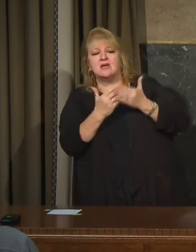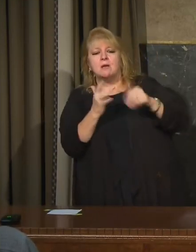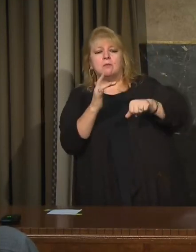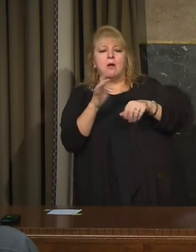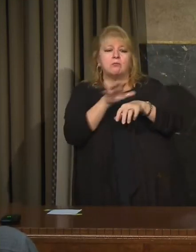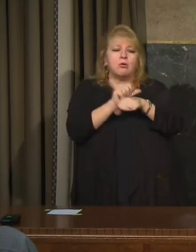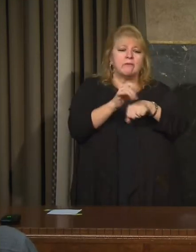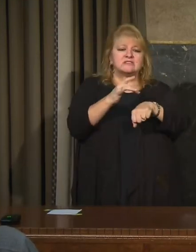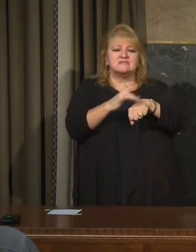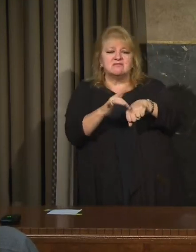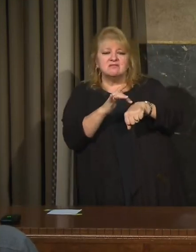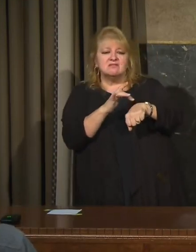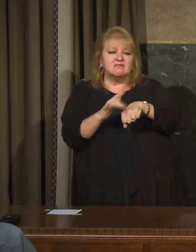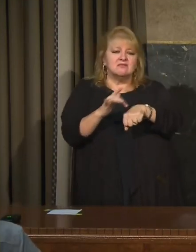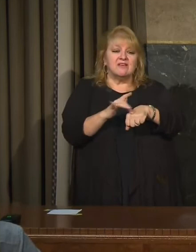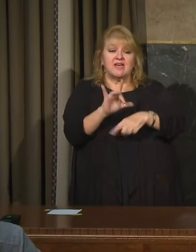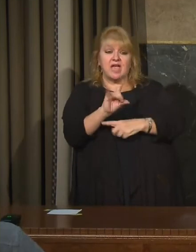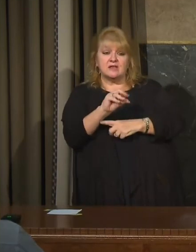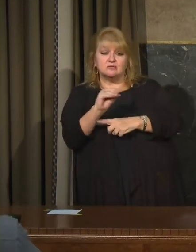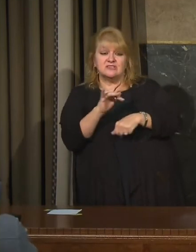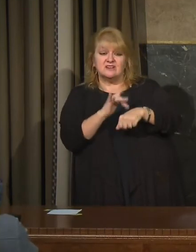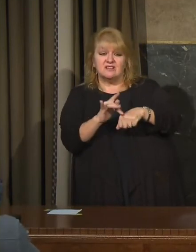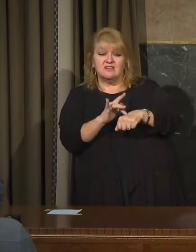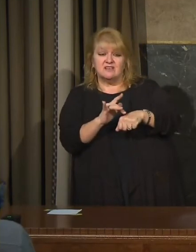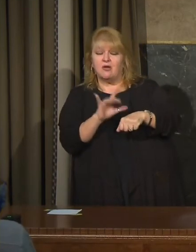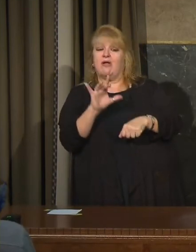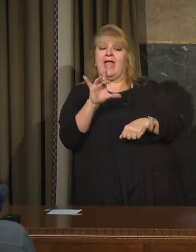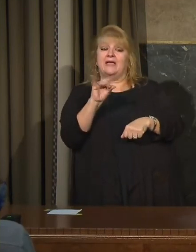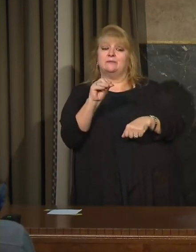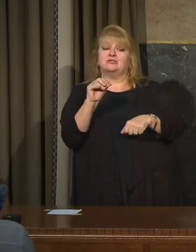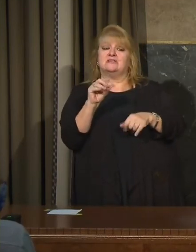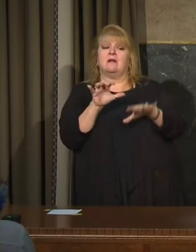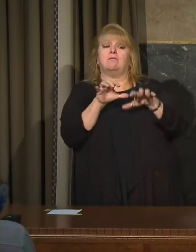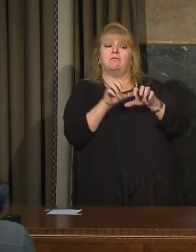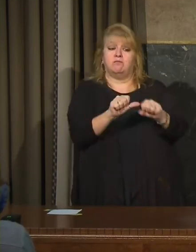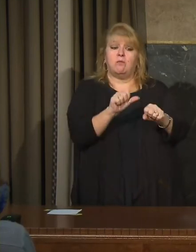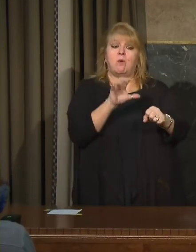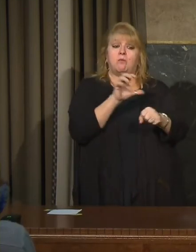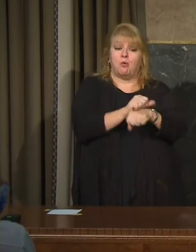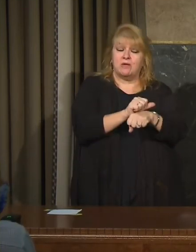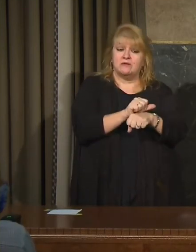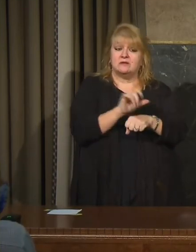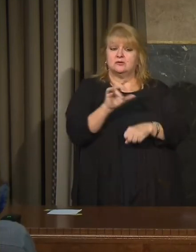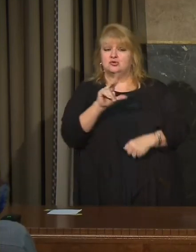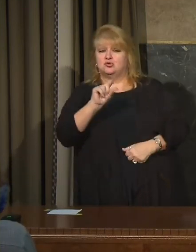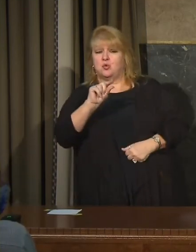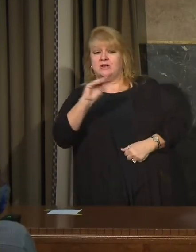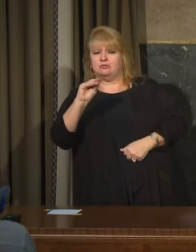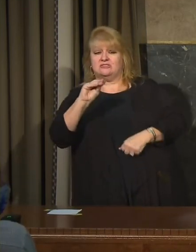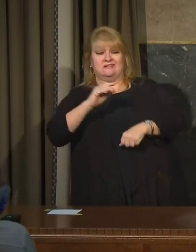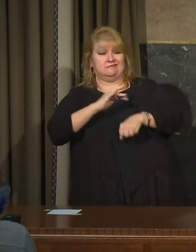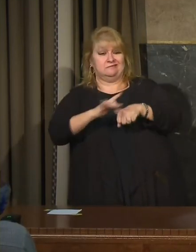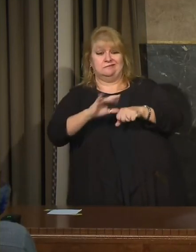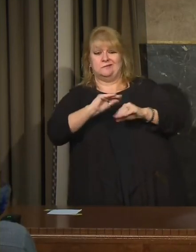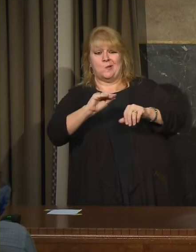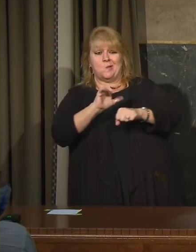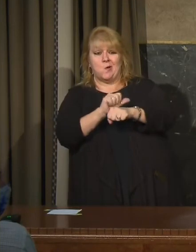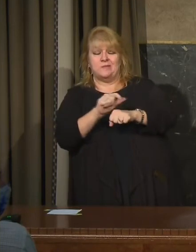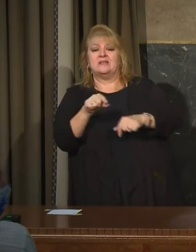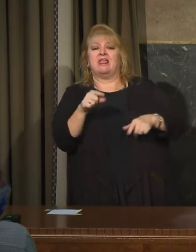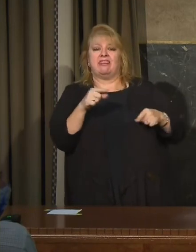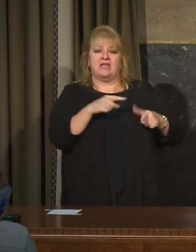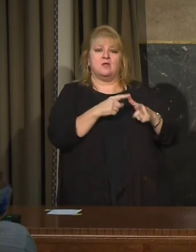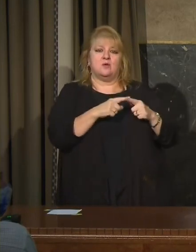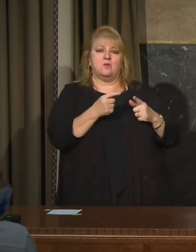Linda? I just want to clarify something you said to answer one of the questions earlier. So the pharmacies, the 107